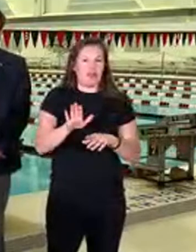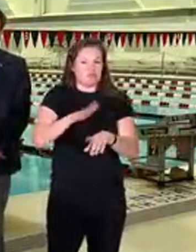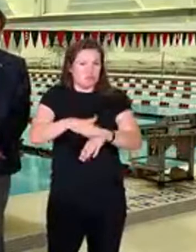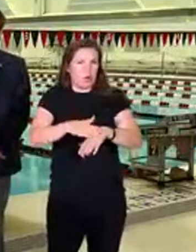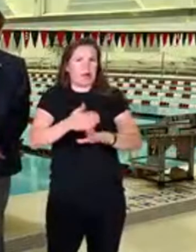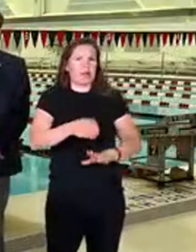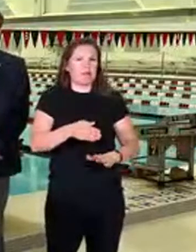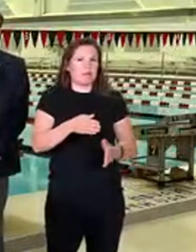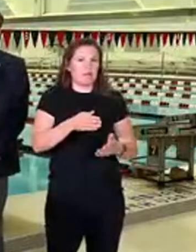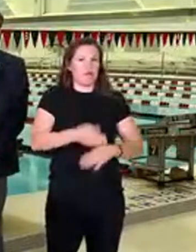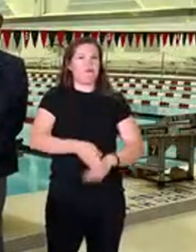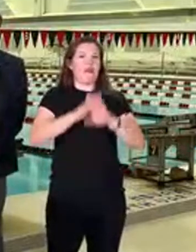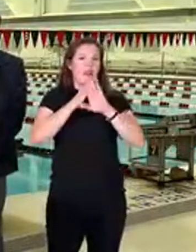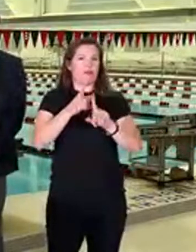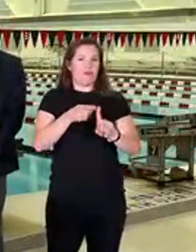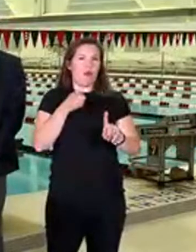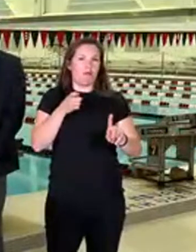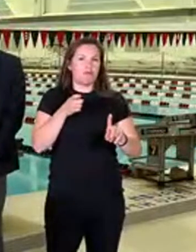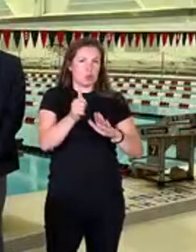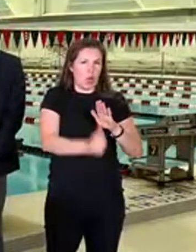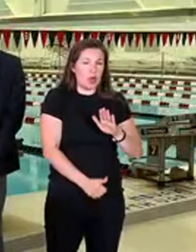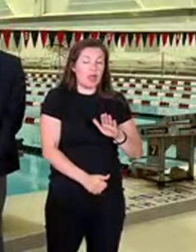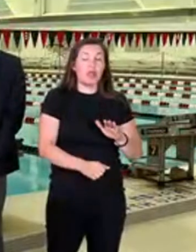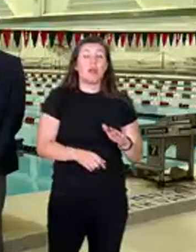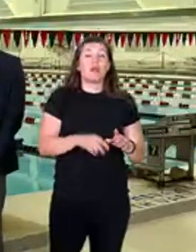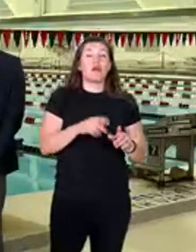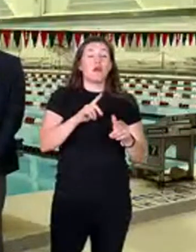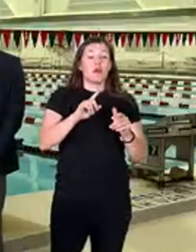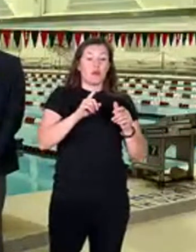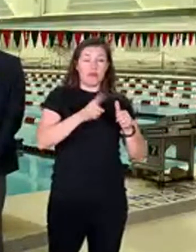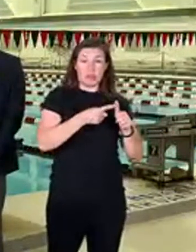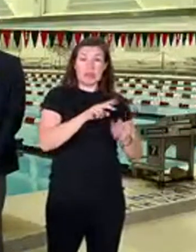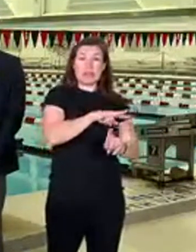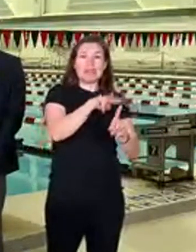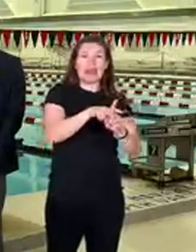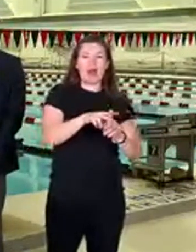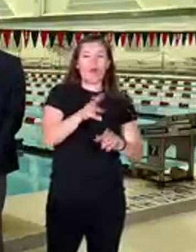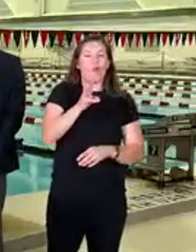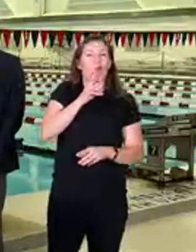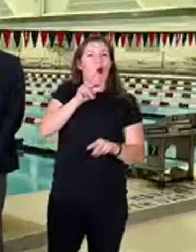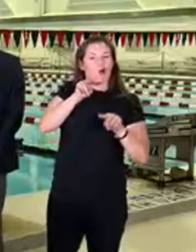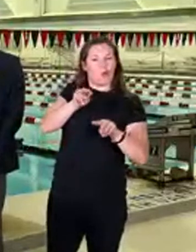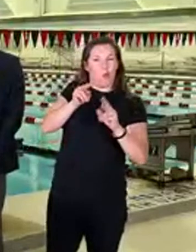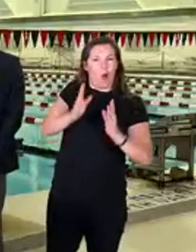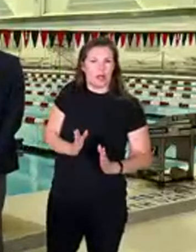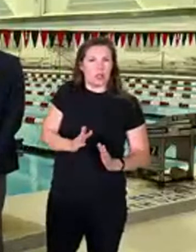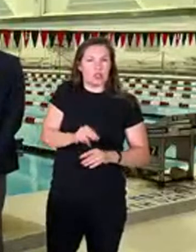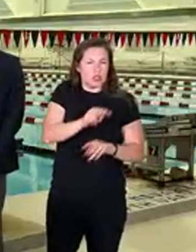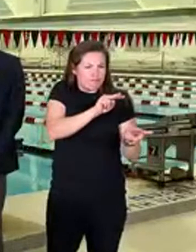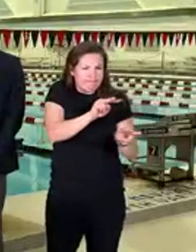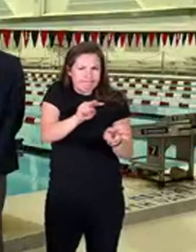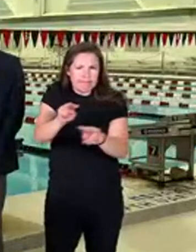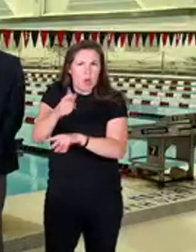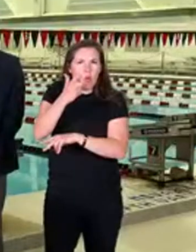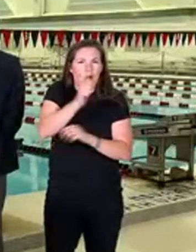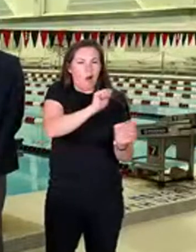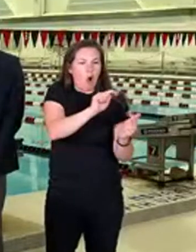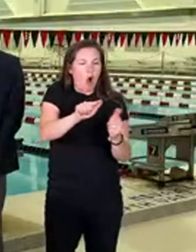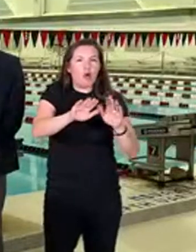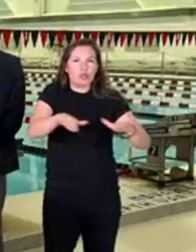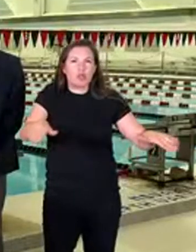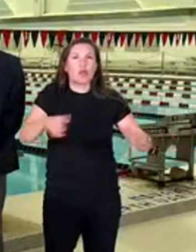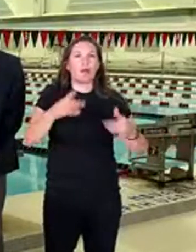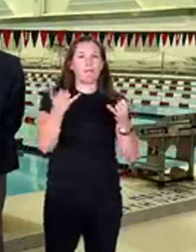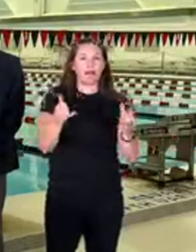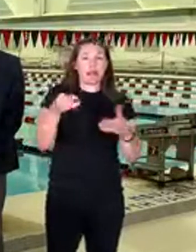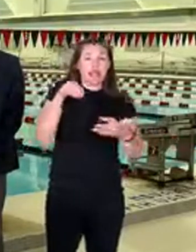So number one, assign a water watcher. So a watcher is watching all children swimming in and playing in